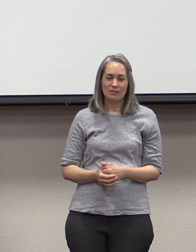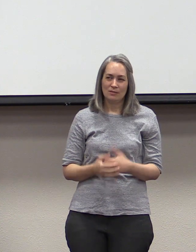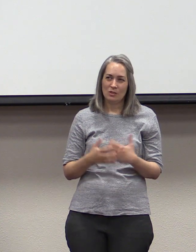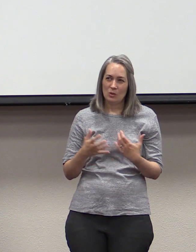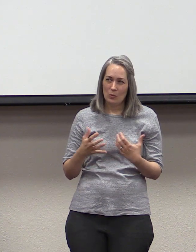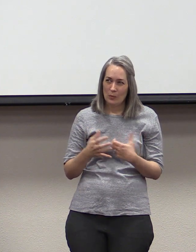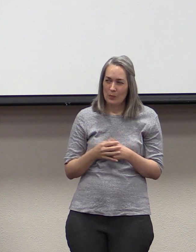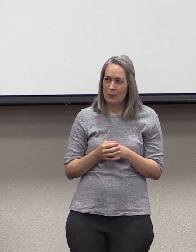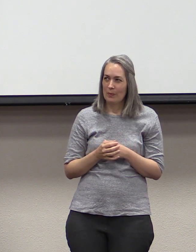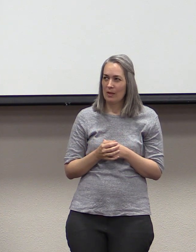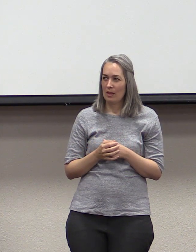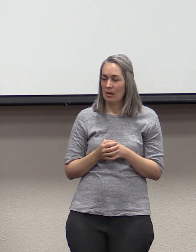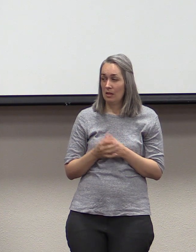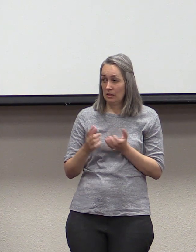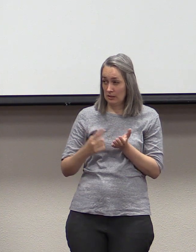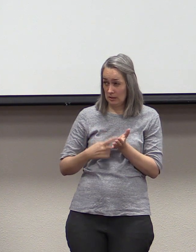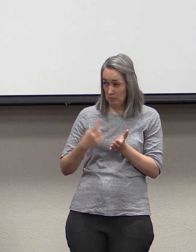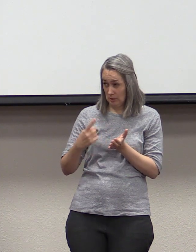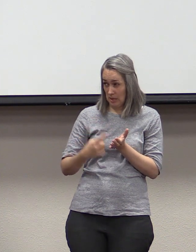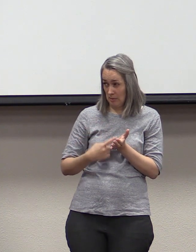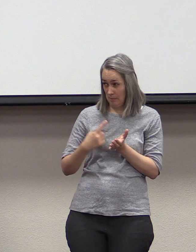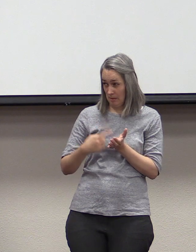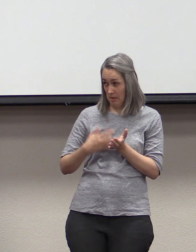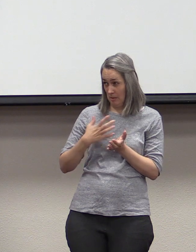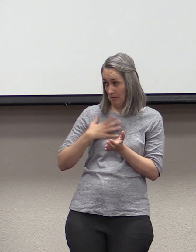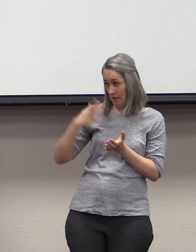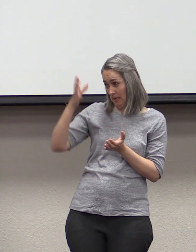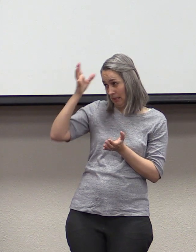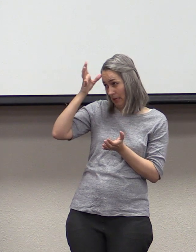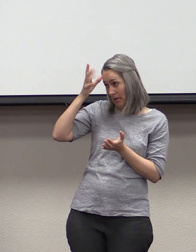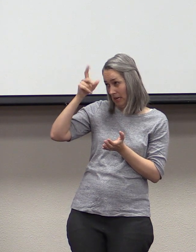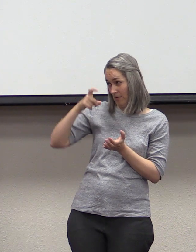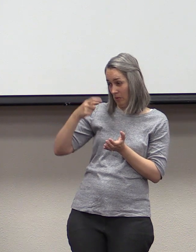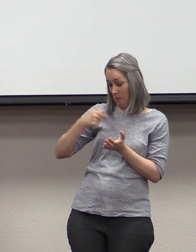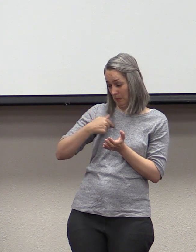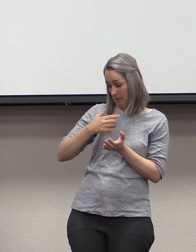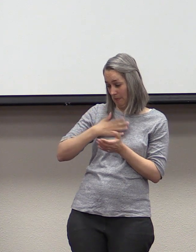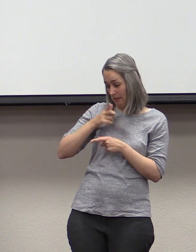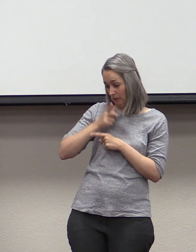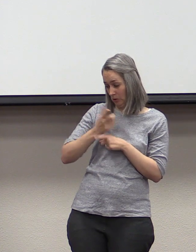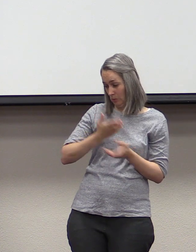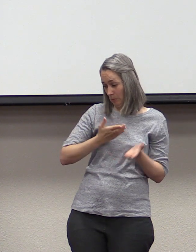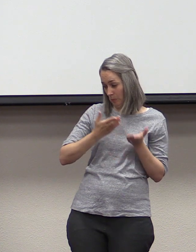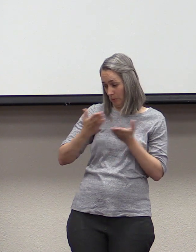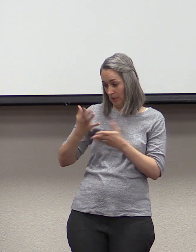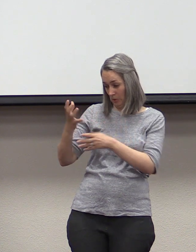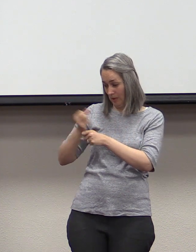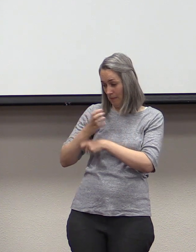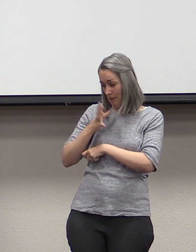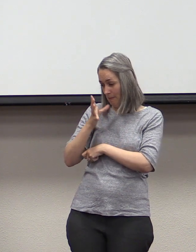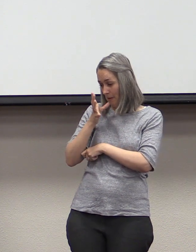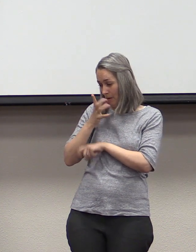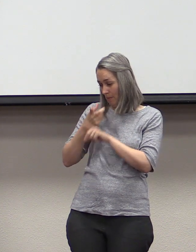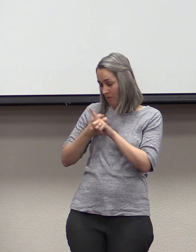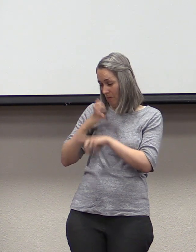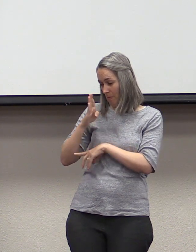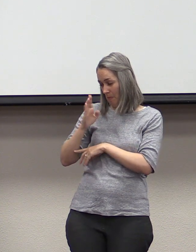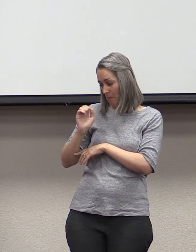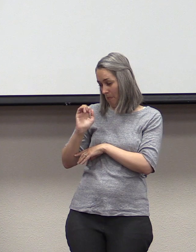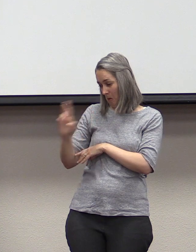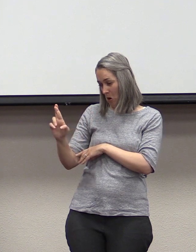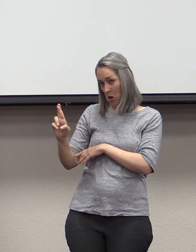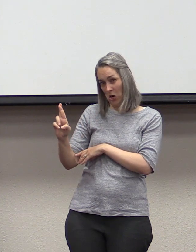so sometimes my dad has to take me and my sisters, and we have to go get my mom out of the bars.